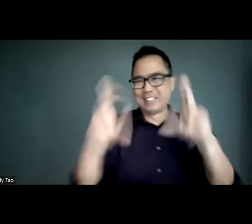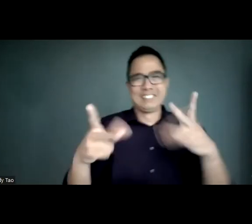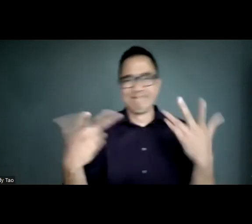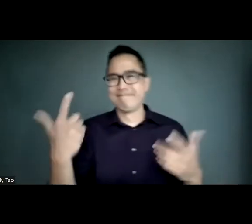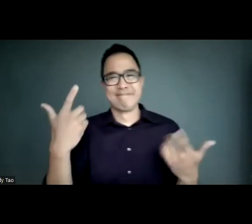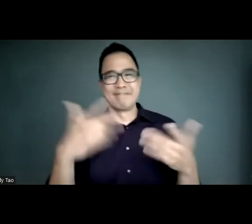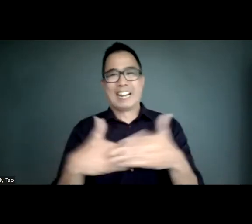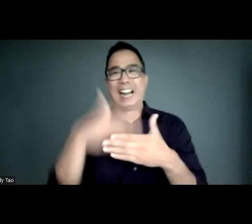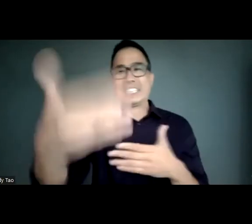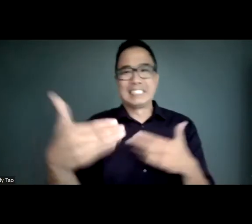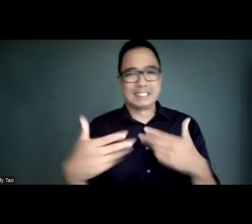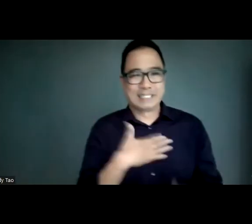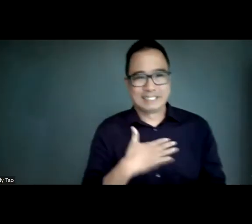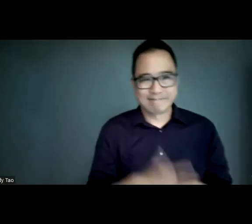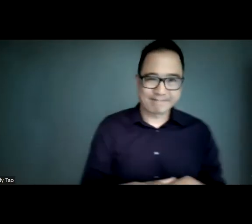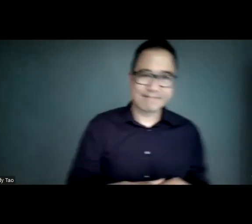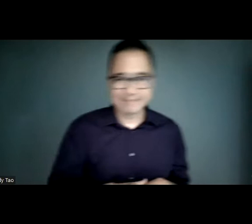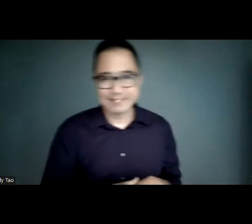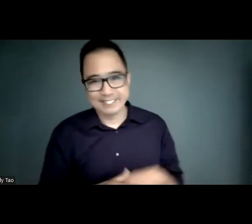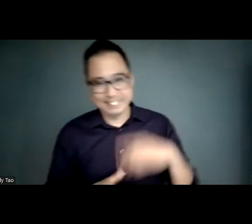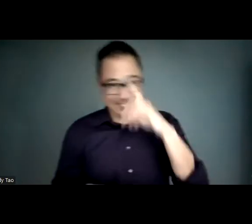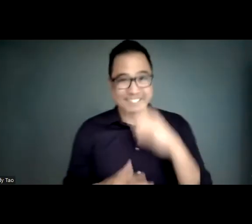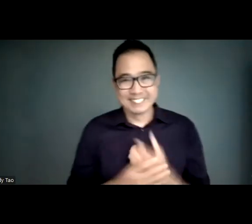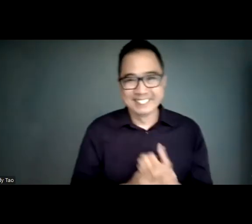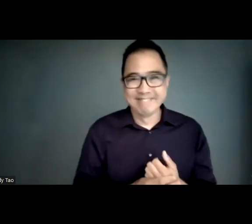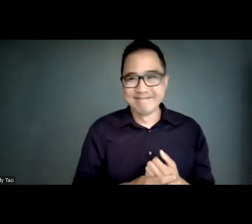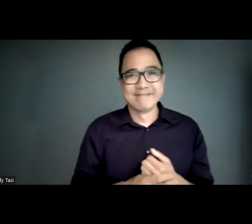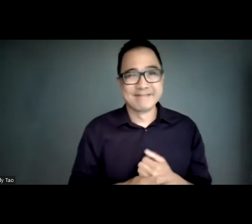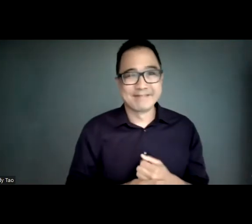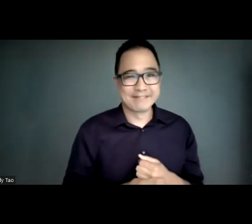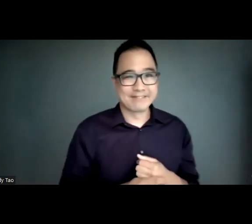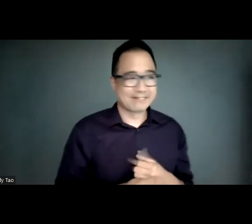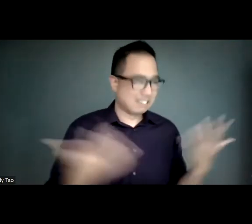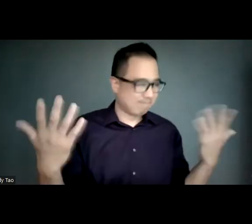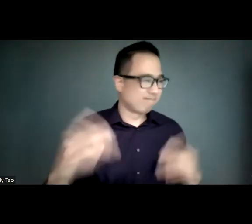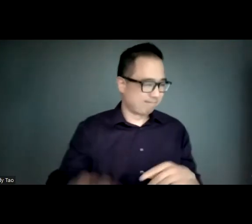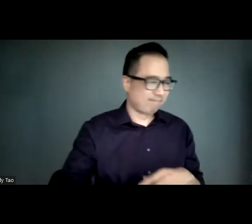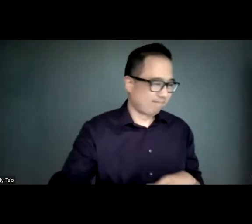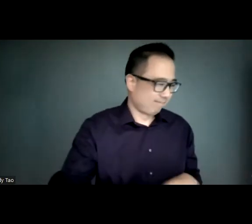reduce allergies. Okay, great. Next slide, please.